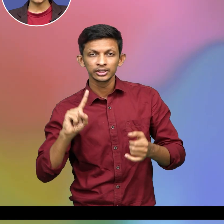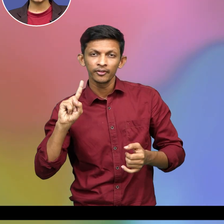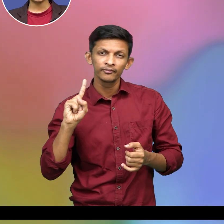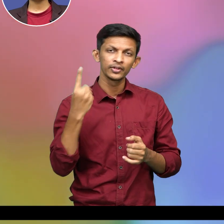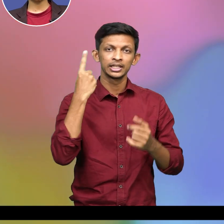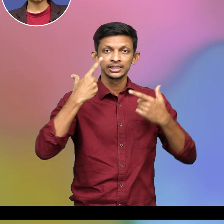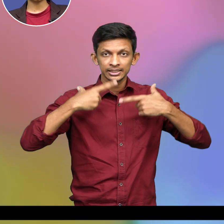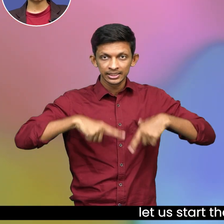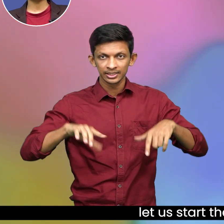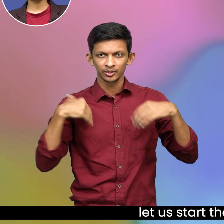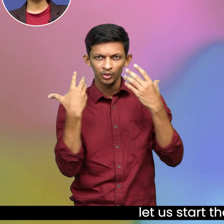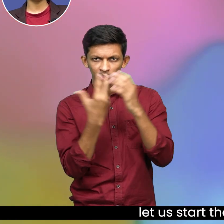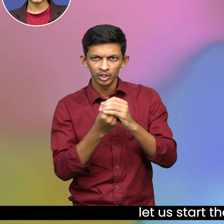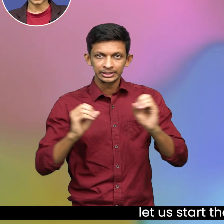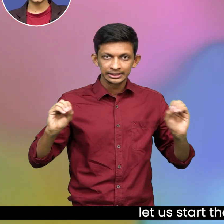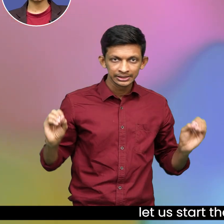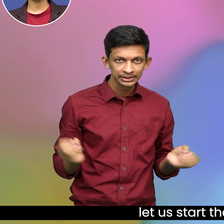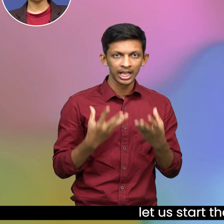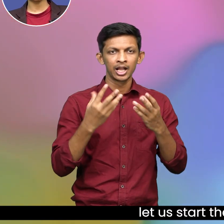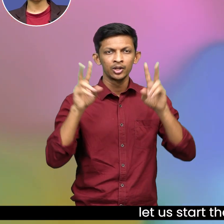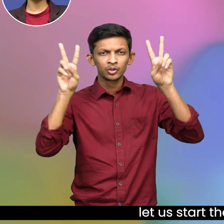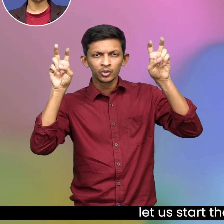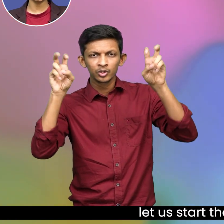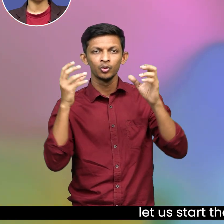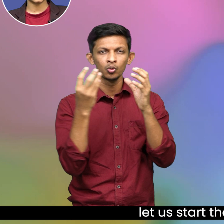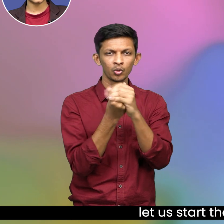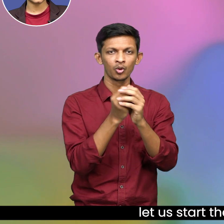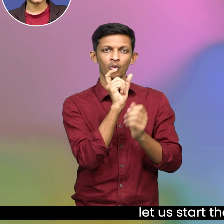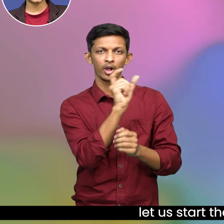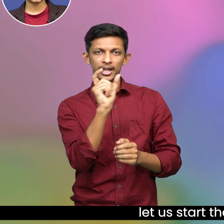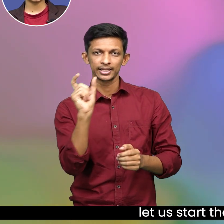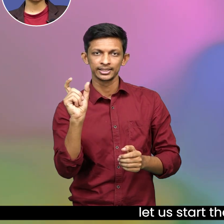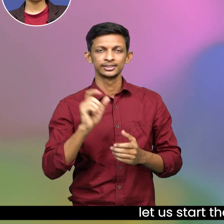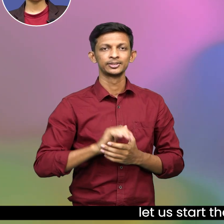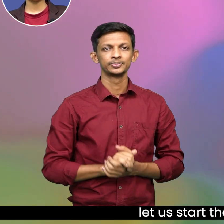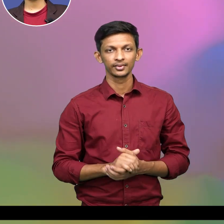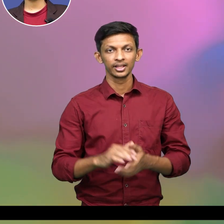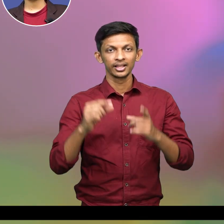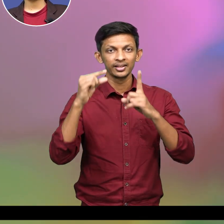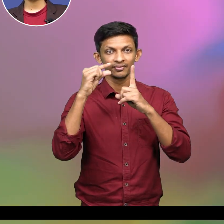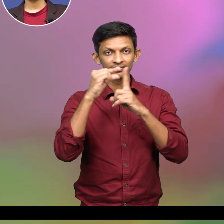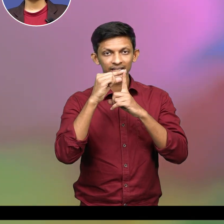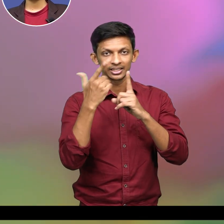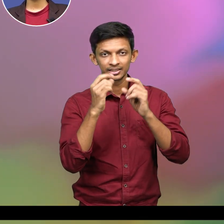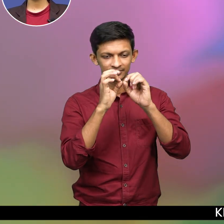So, first, let us start the topic with keywords.